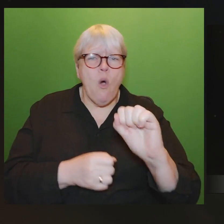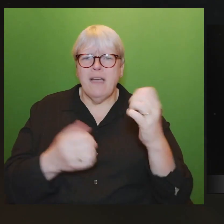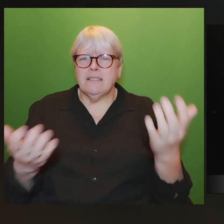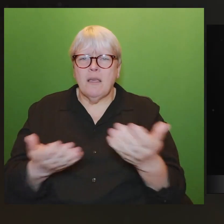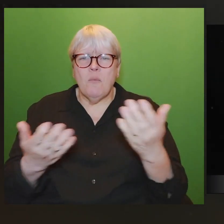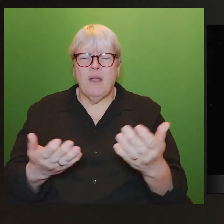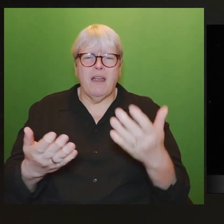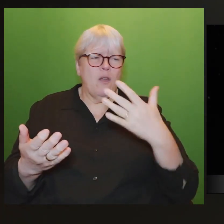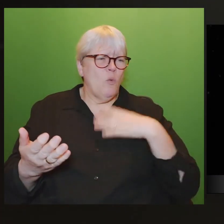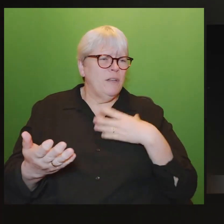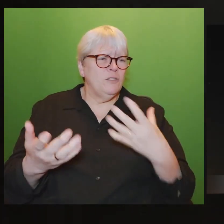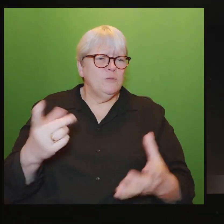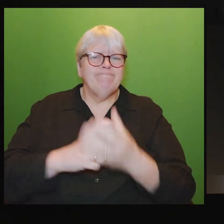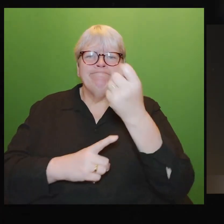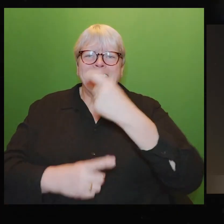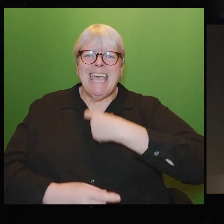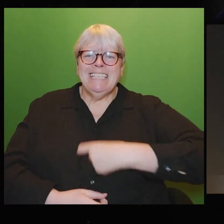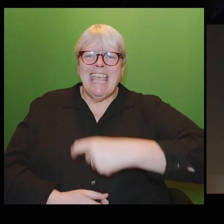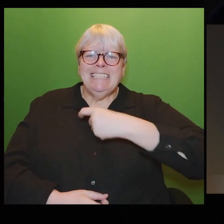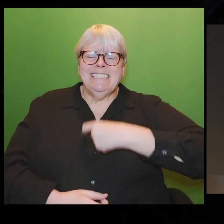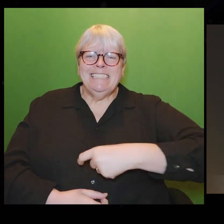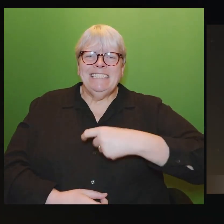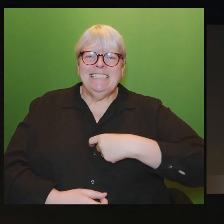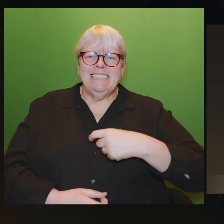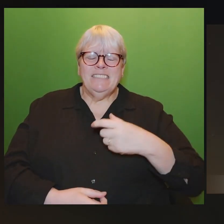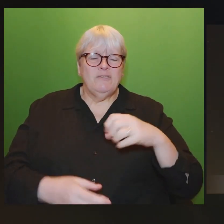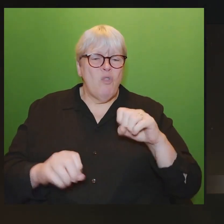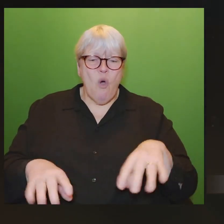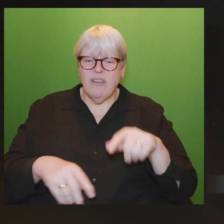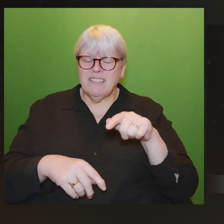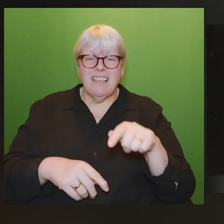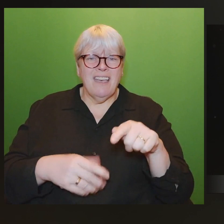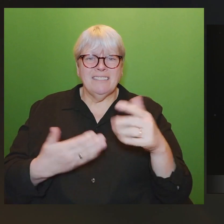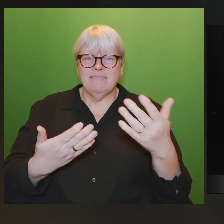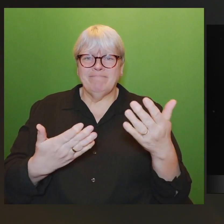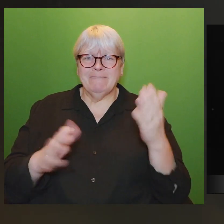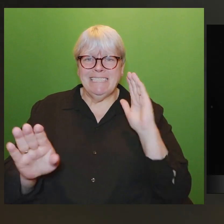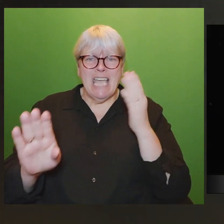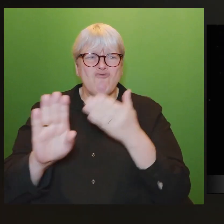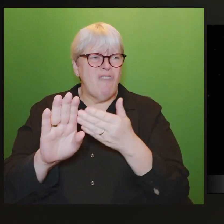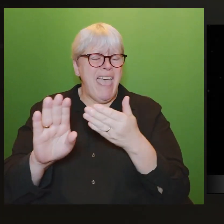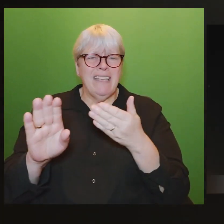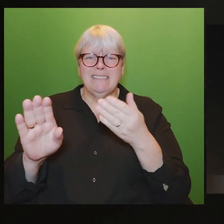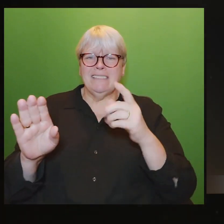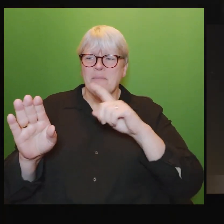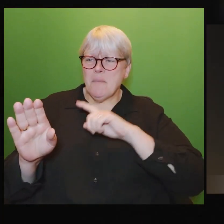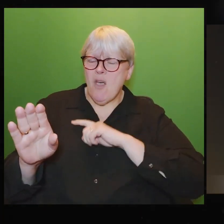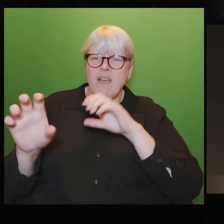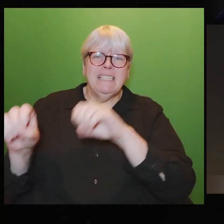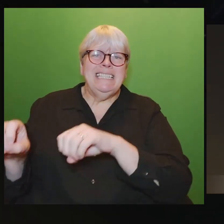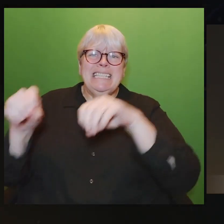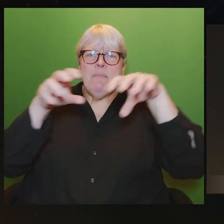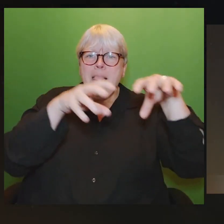connection changes our perceptions and opens our hearts to others in ways we could not have dreamed. Let us not